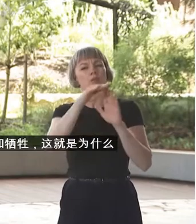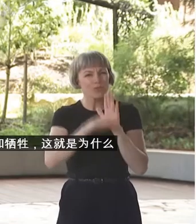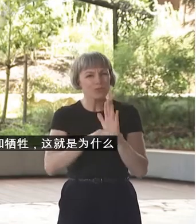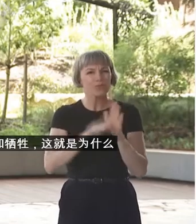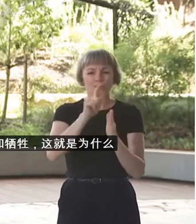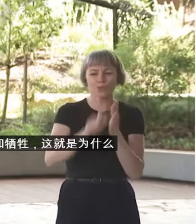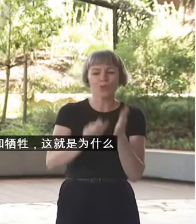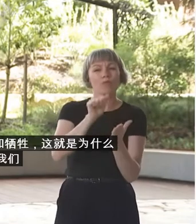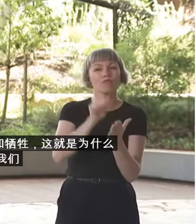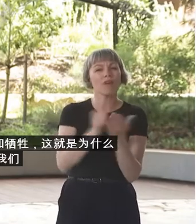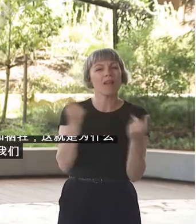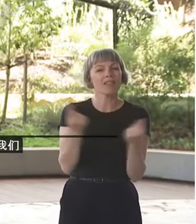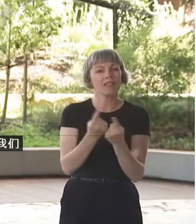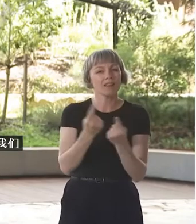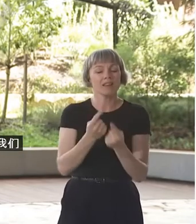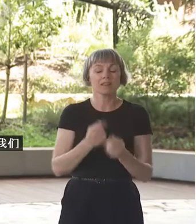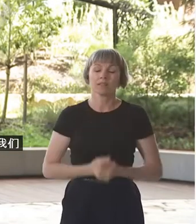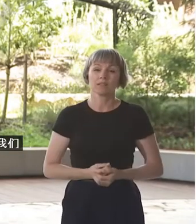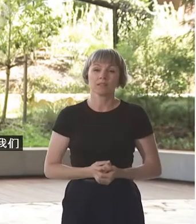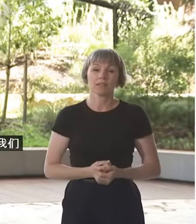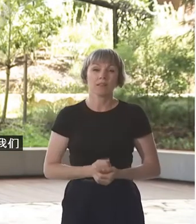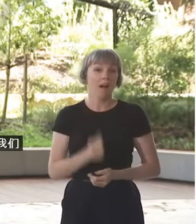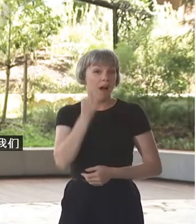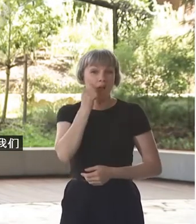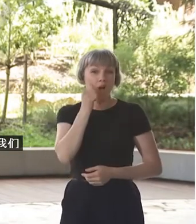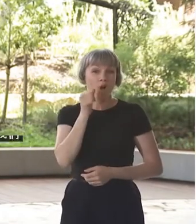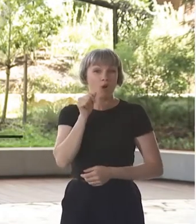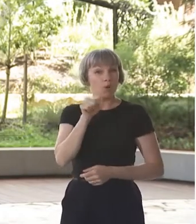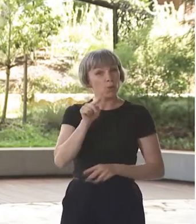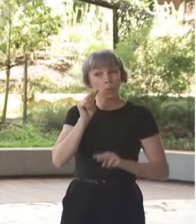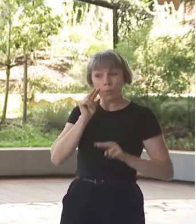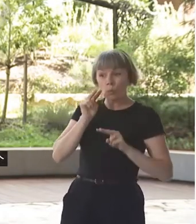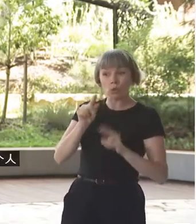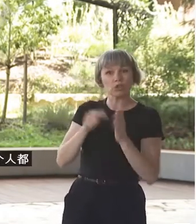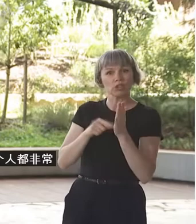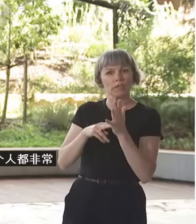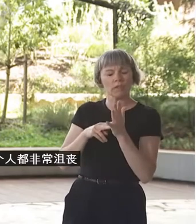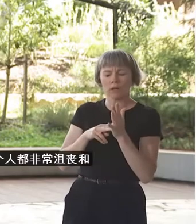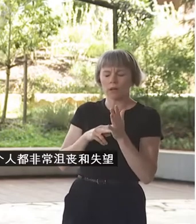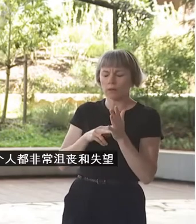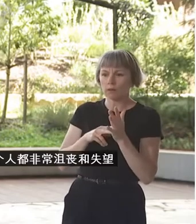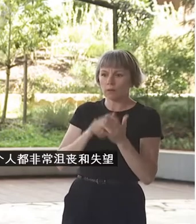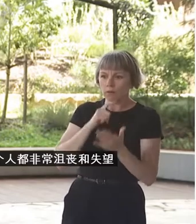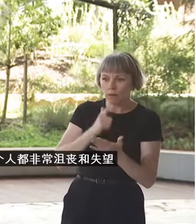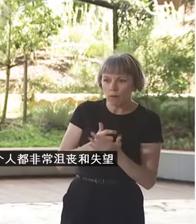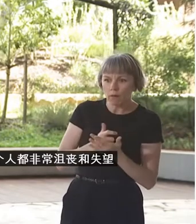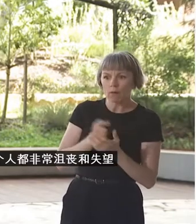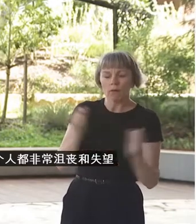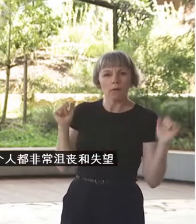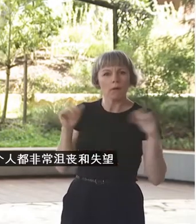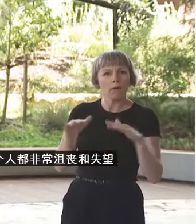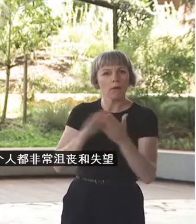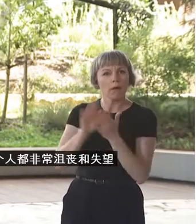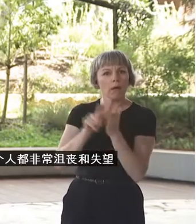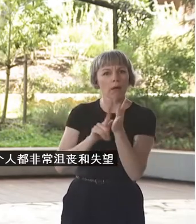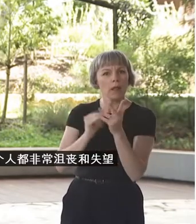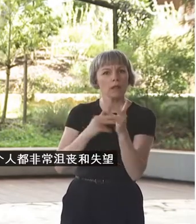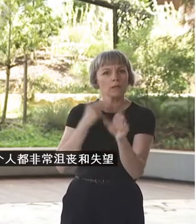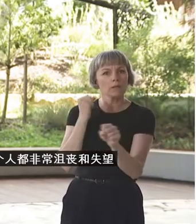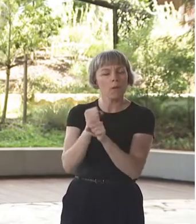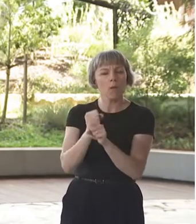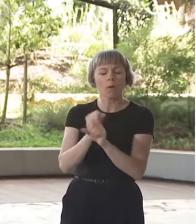see footage of what we saw last night, it's incredibly frustrating and disappointing to everybody across New South Wales.